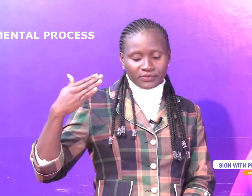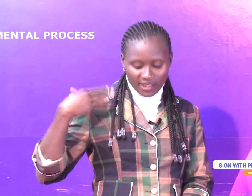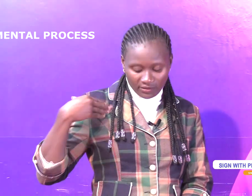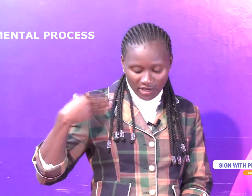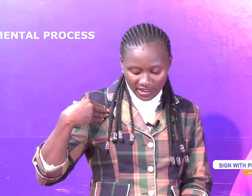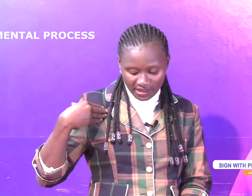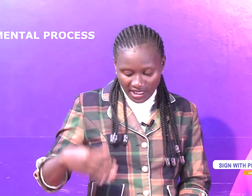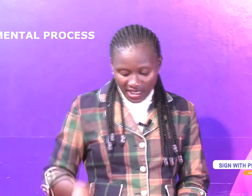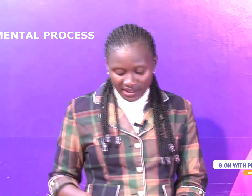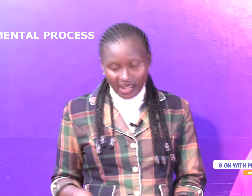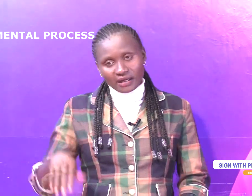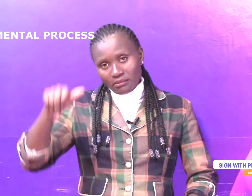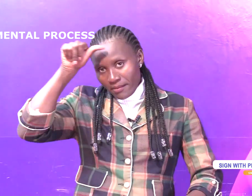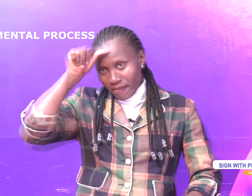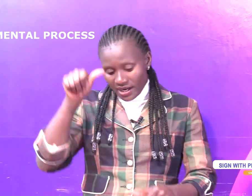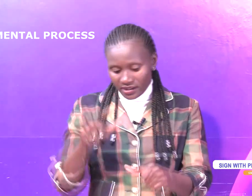Remind. And then remember.